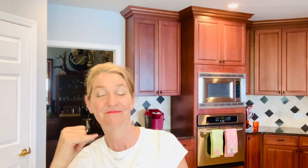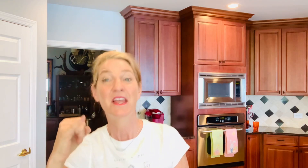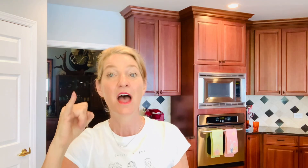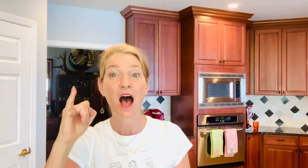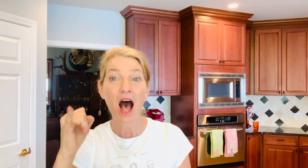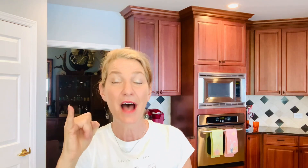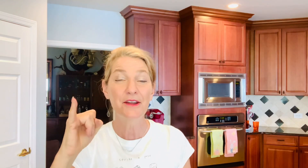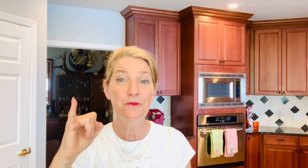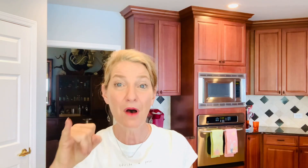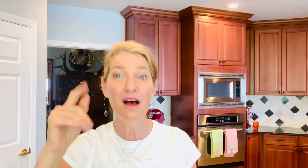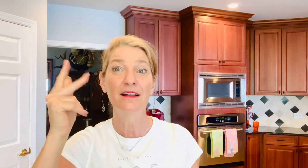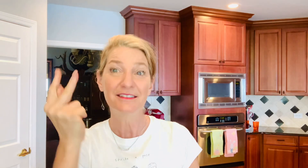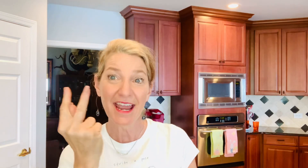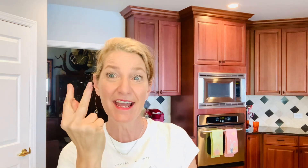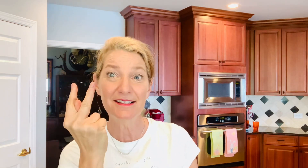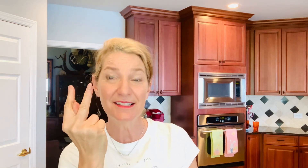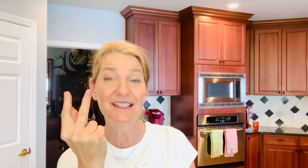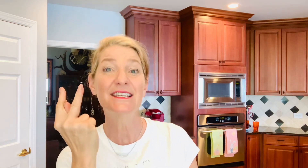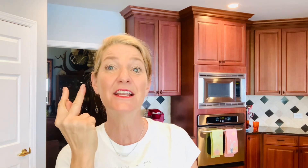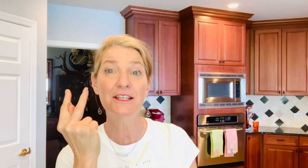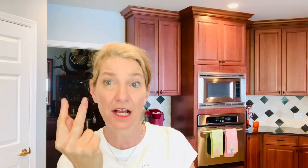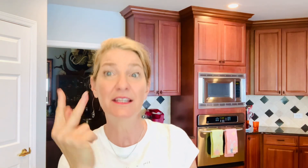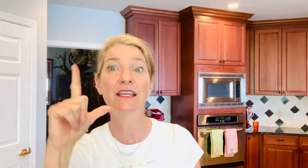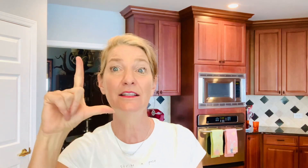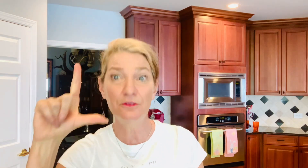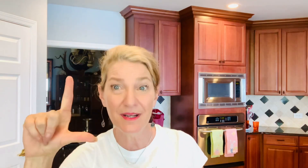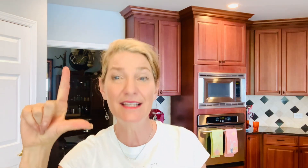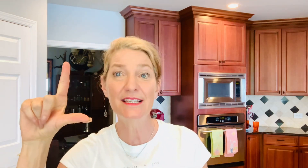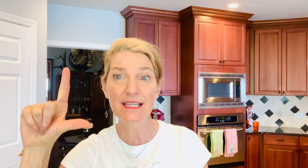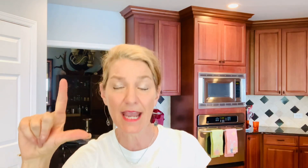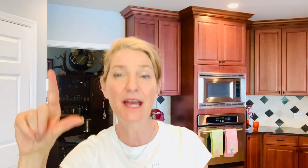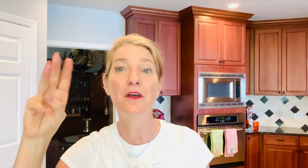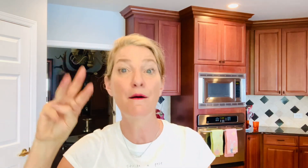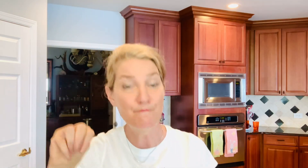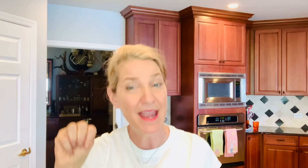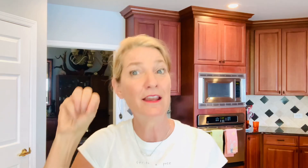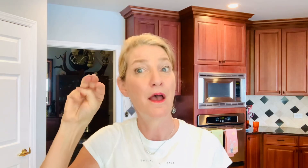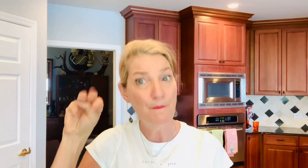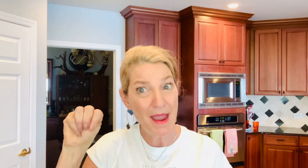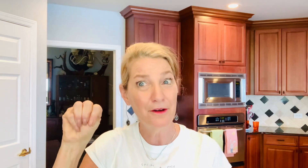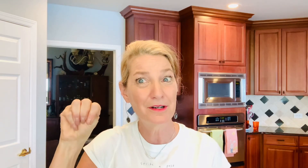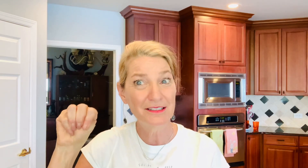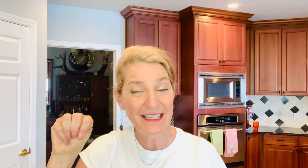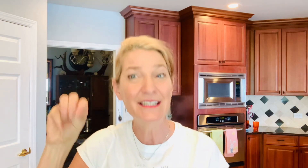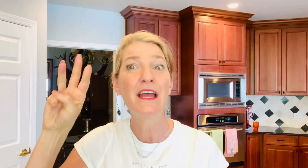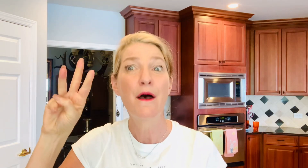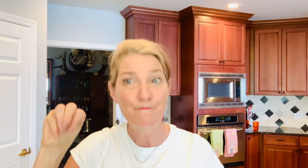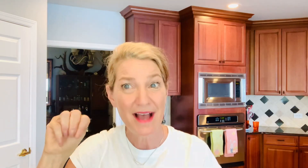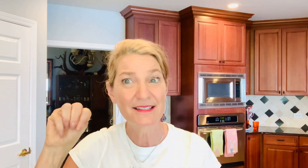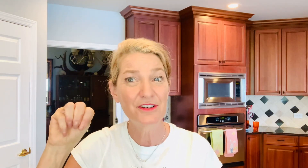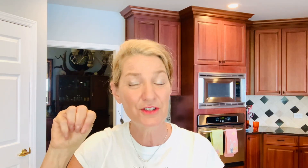Iowa, Kansas, Kentucky, Louisiana, Maine, Maryland, Massachusetts,